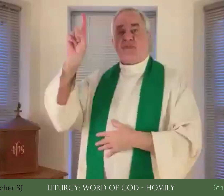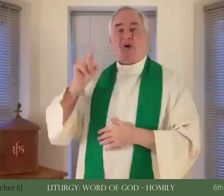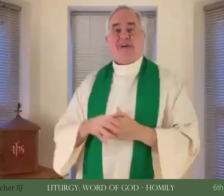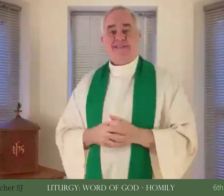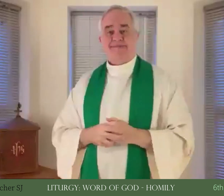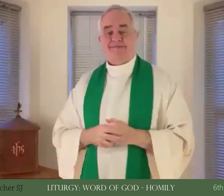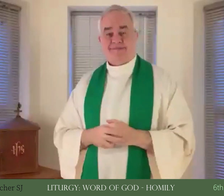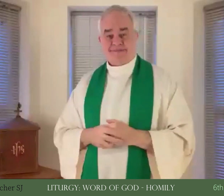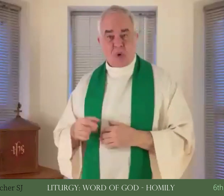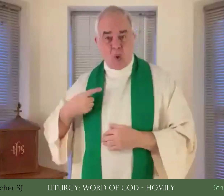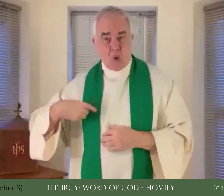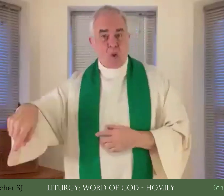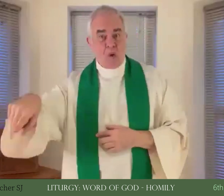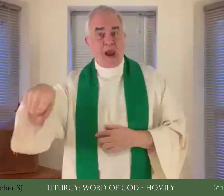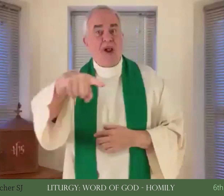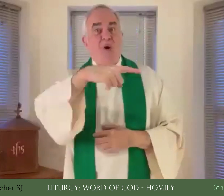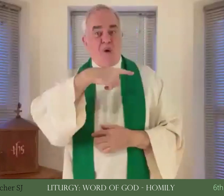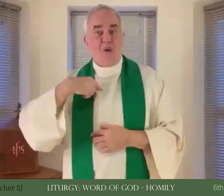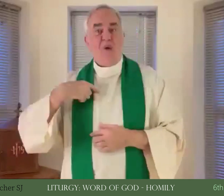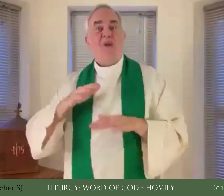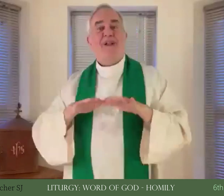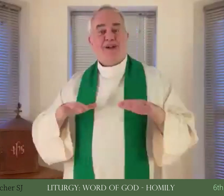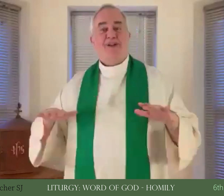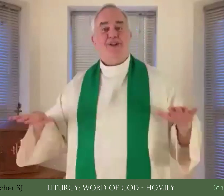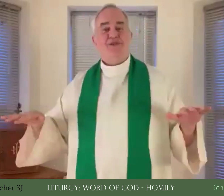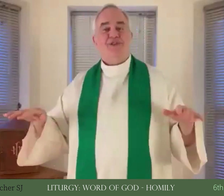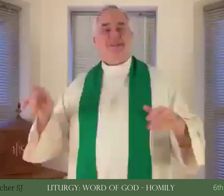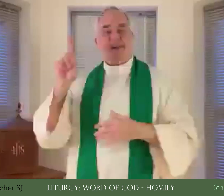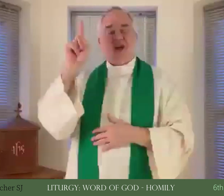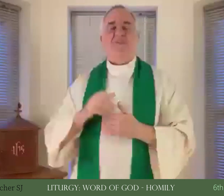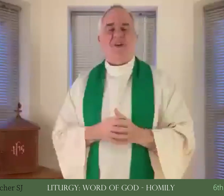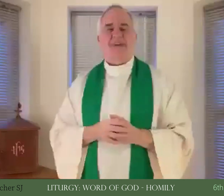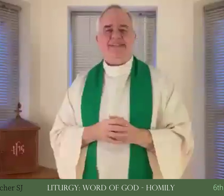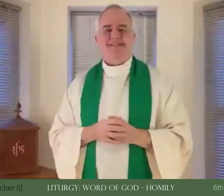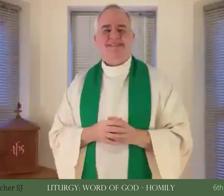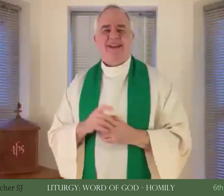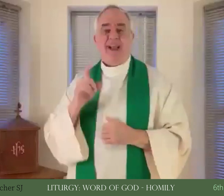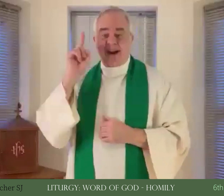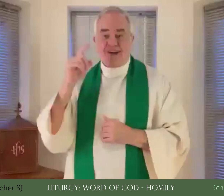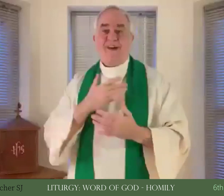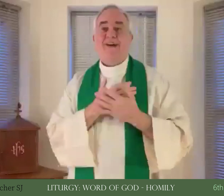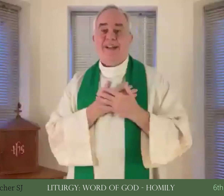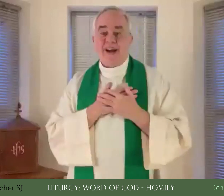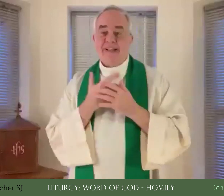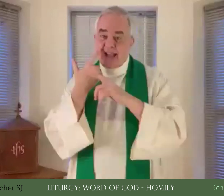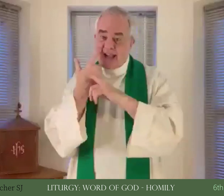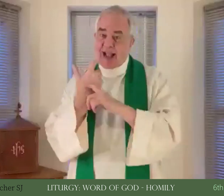got. We are all children of God. God loves and